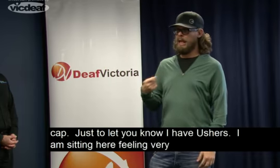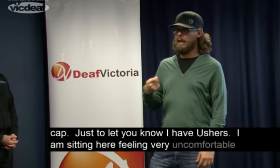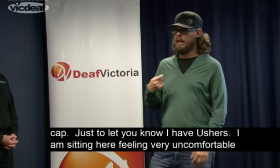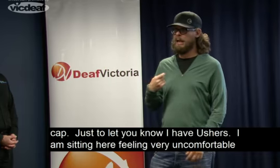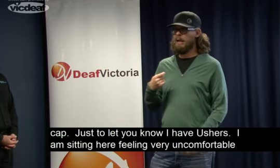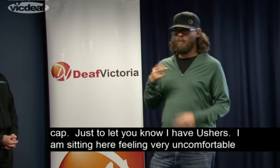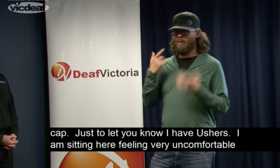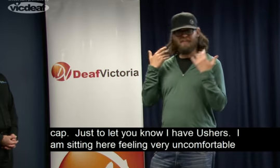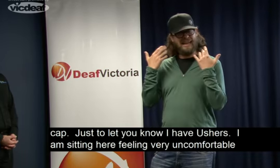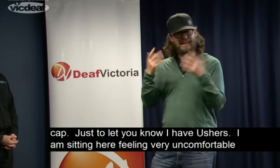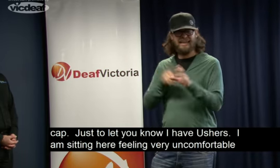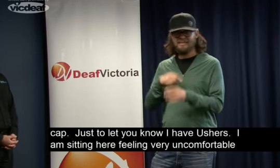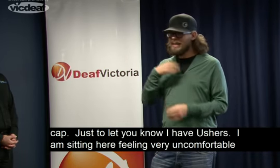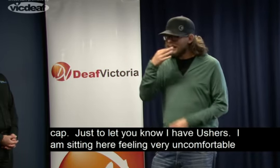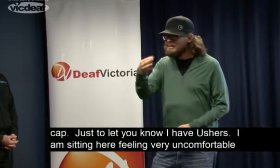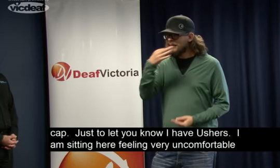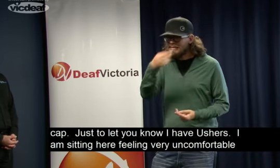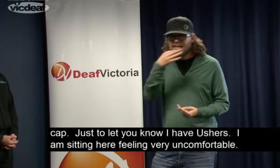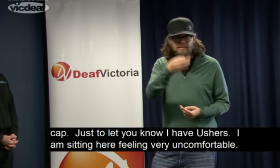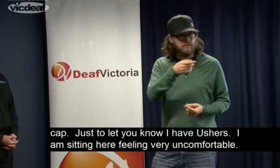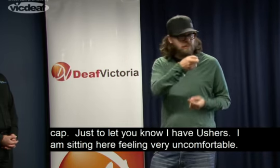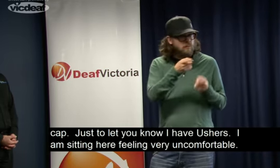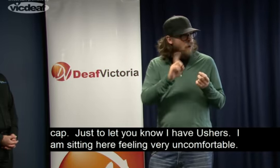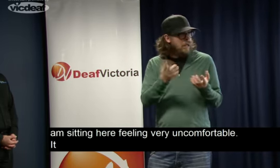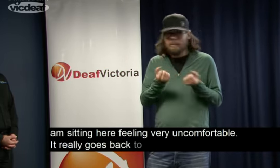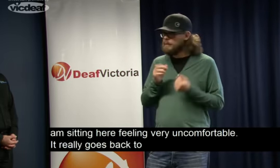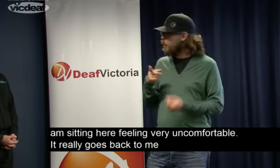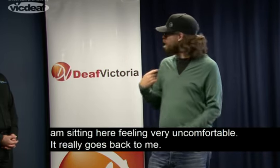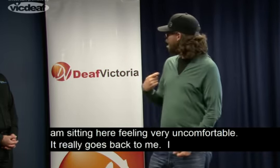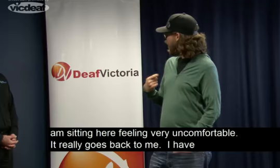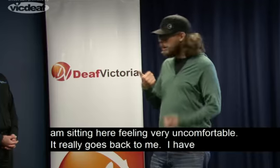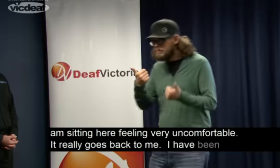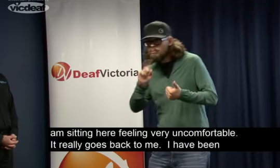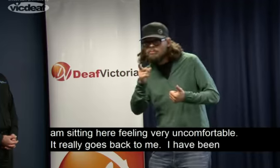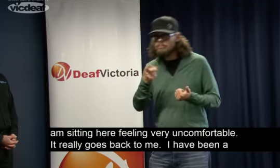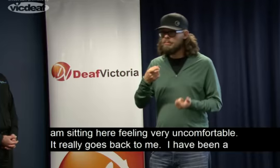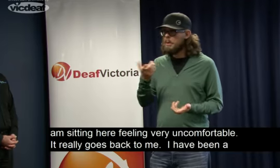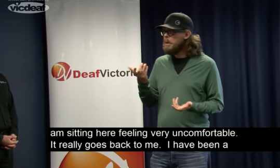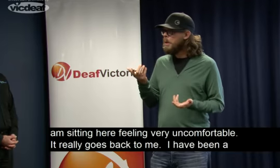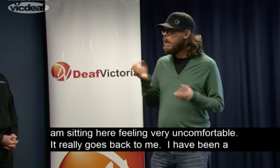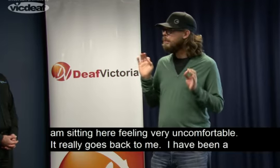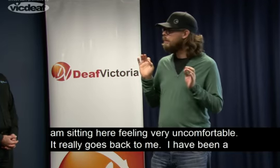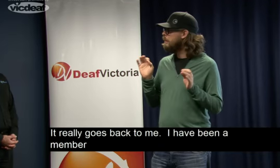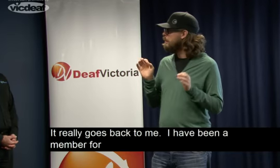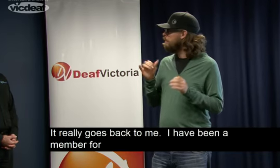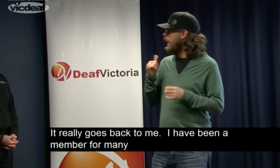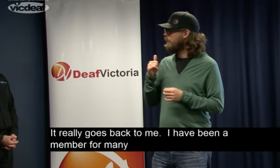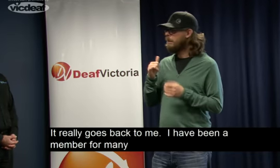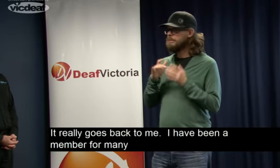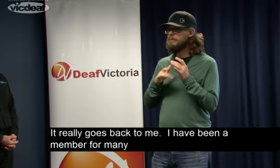It really goes back to me. I've been a member for many years, but what's the benefit of being a member of Deaf